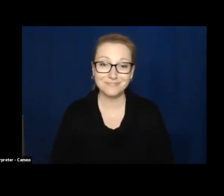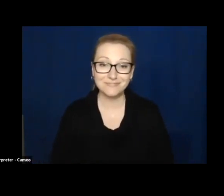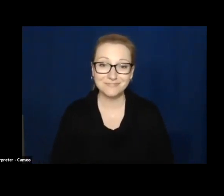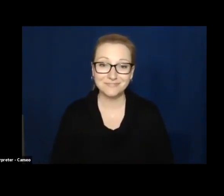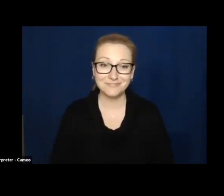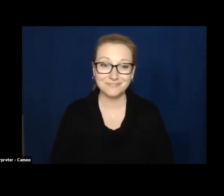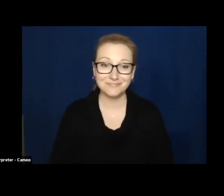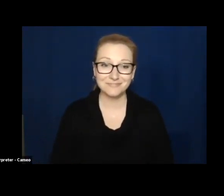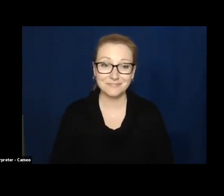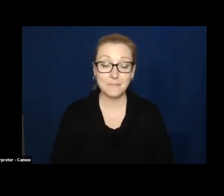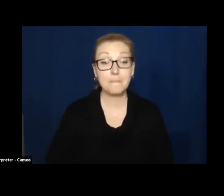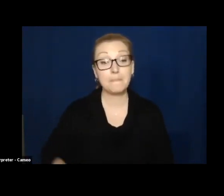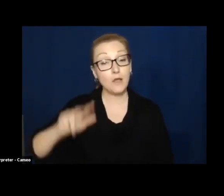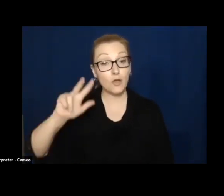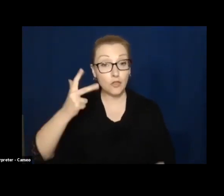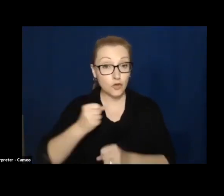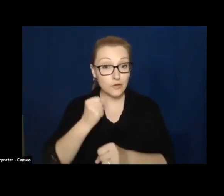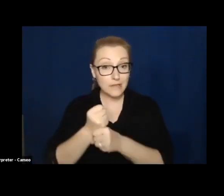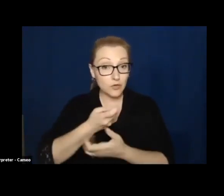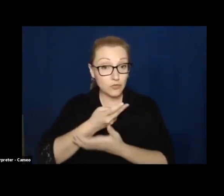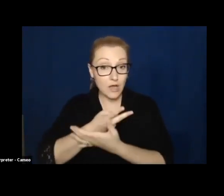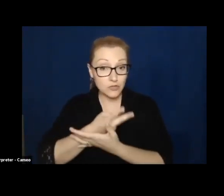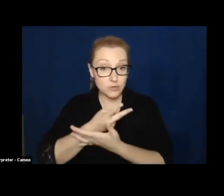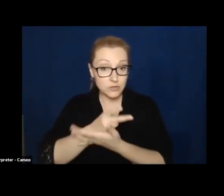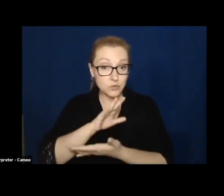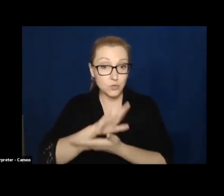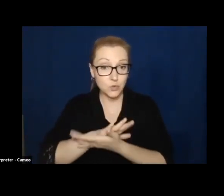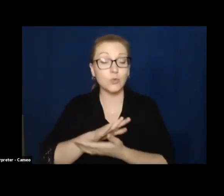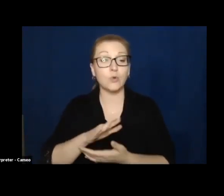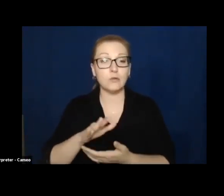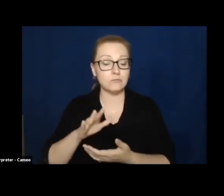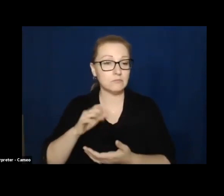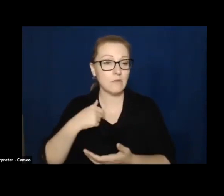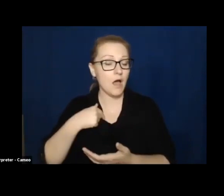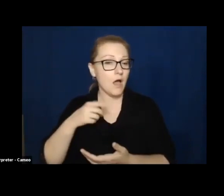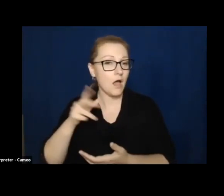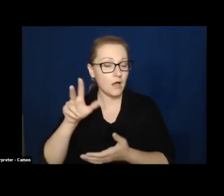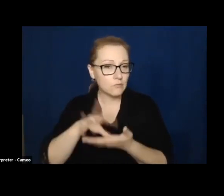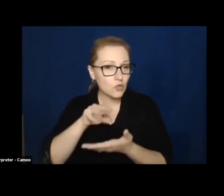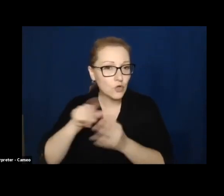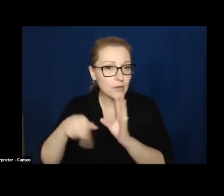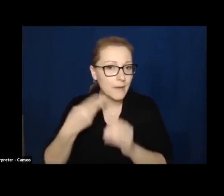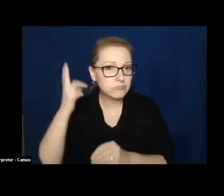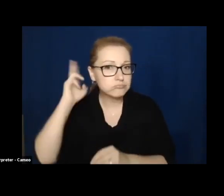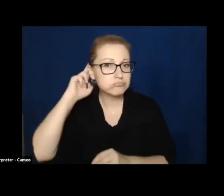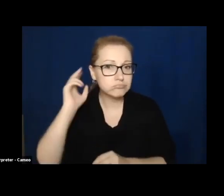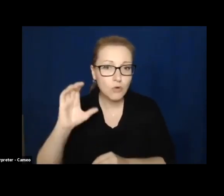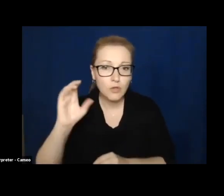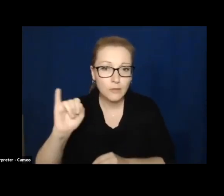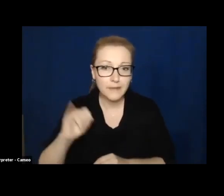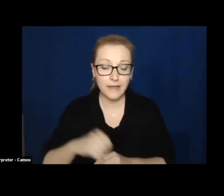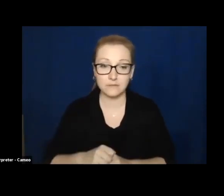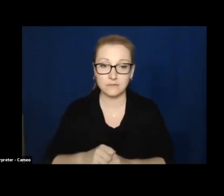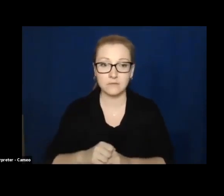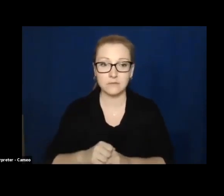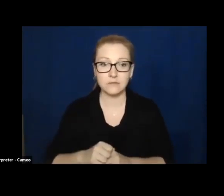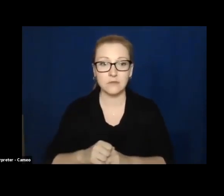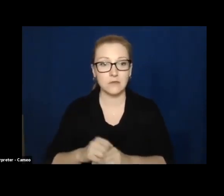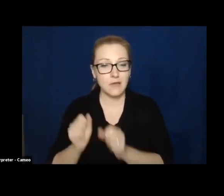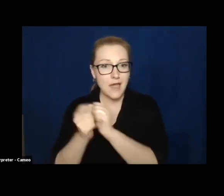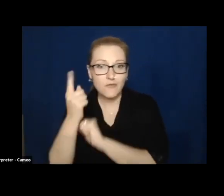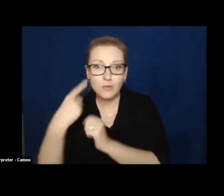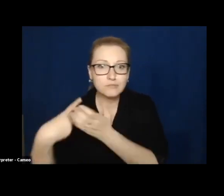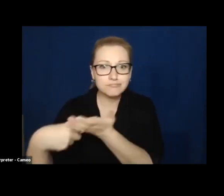It was during my third year of graduate school when I started to learn about cochlear implants. What are they? One night I was excitedly talking about it